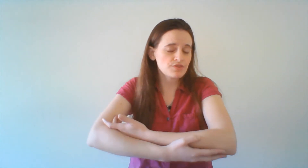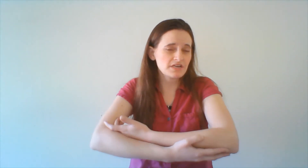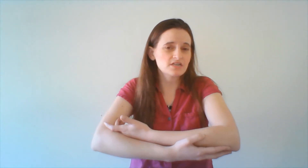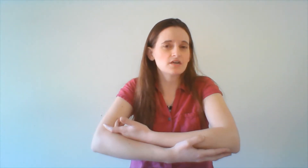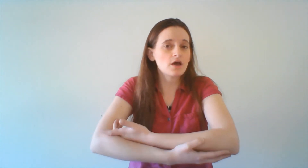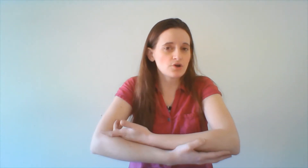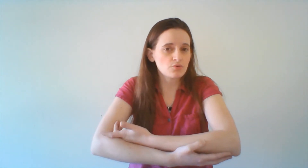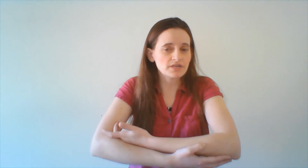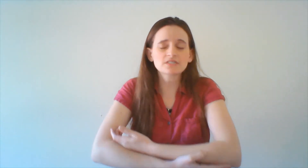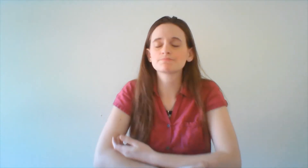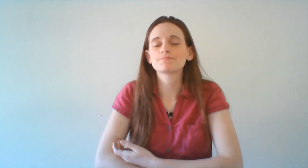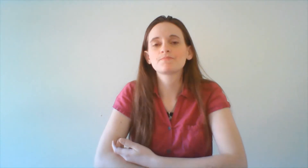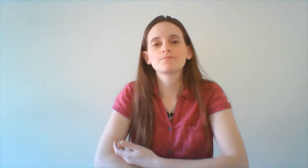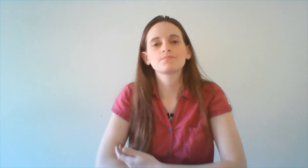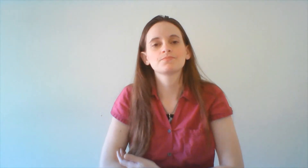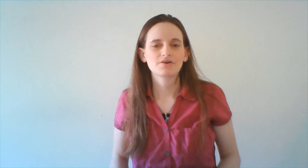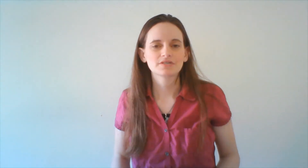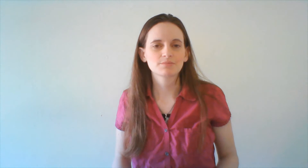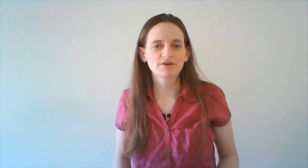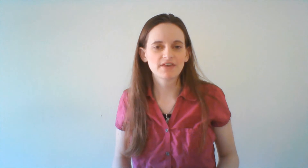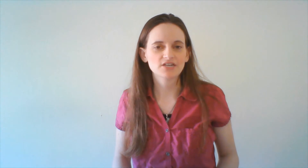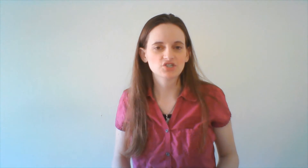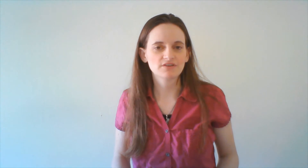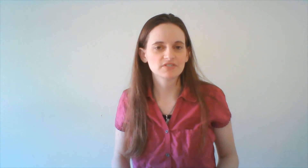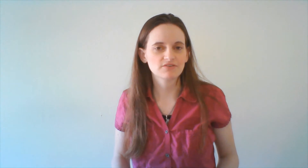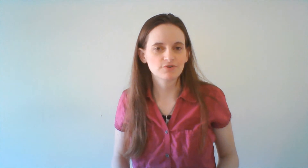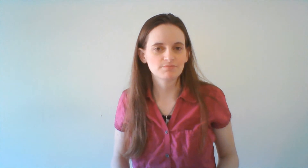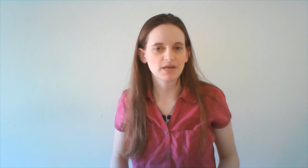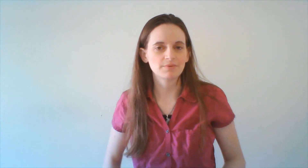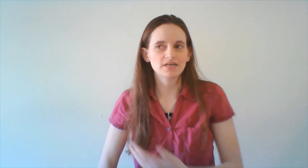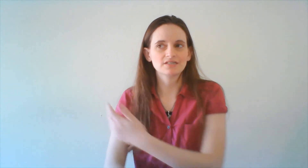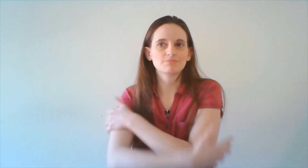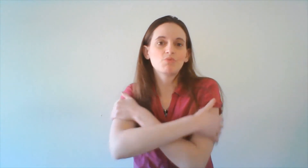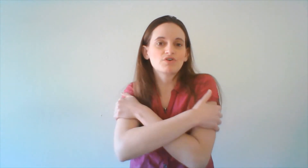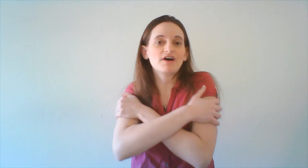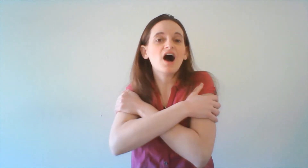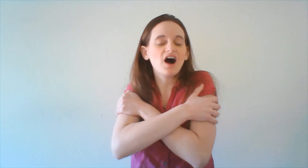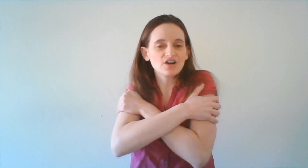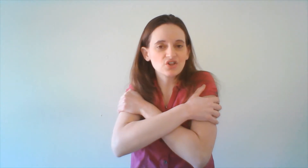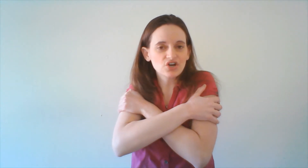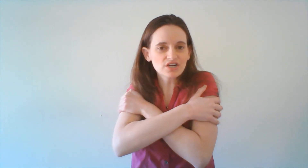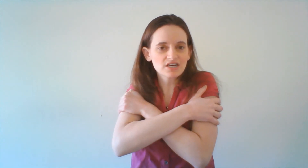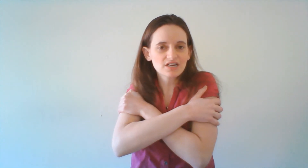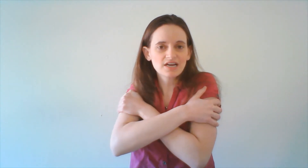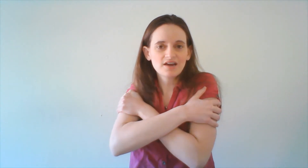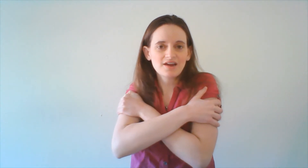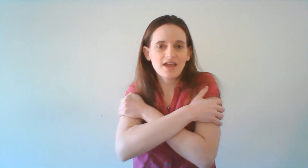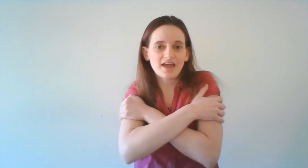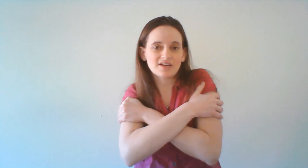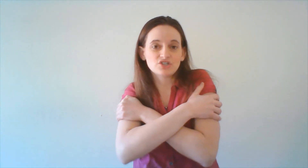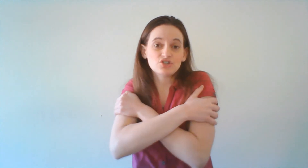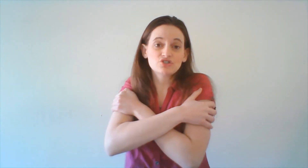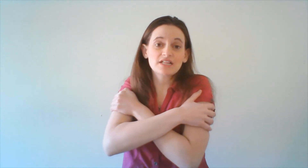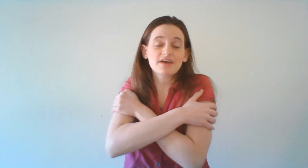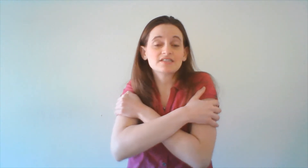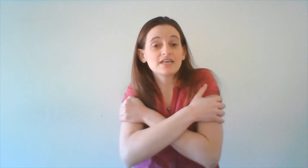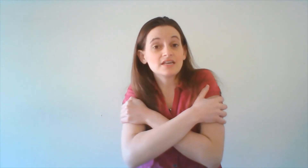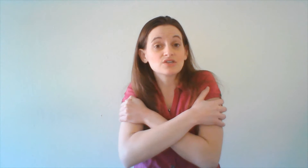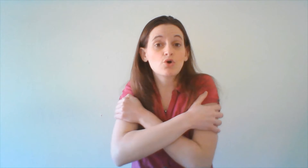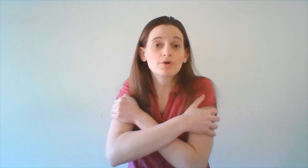it, not always. Some modifications I've seen for a baby is more of a hug look, and usually that is